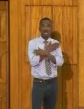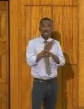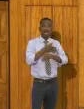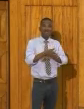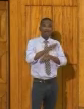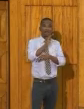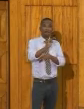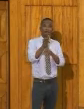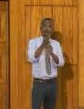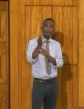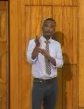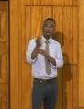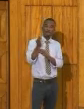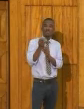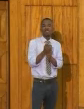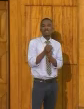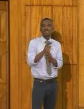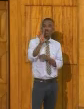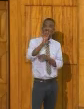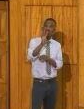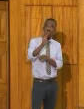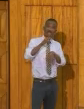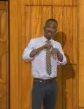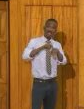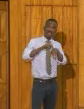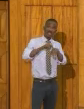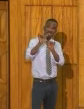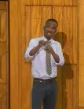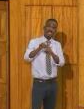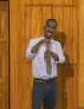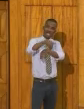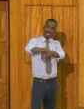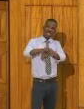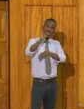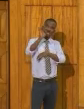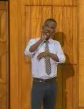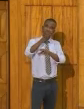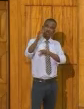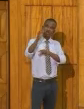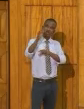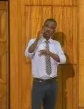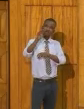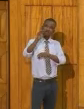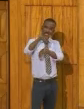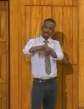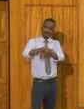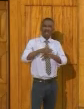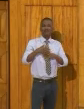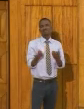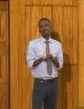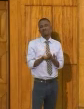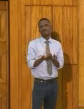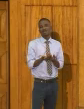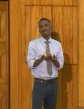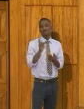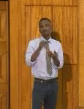meaning that if they are supposed to close by 4 p.m., they are supposed to stay till maybe 8, 10 p.m. And for them to stay, they needed to be paid